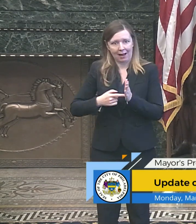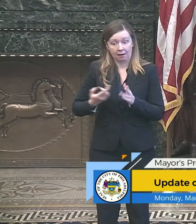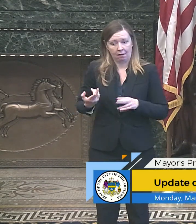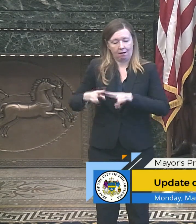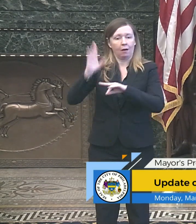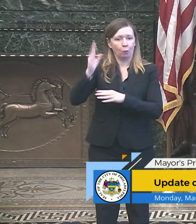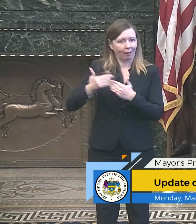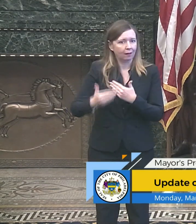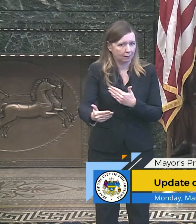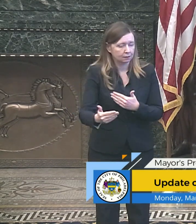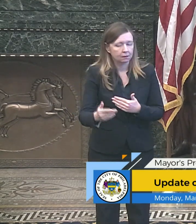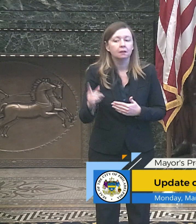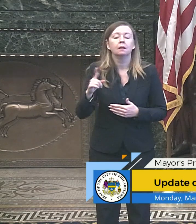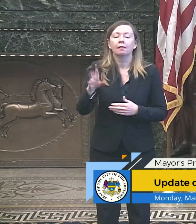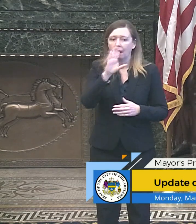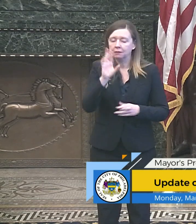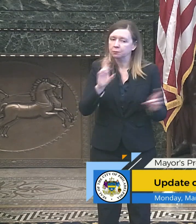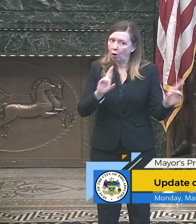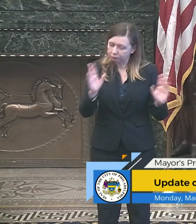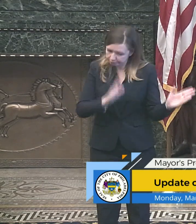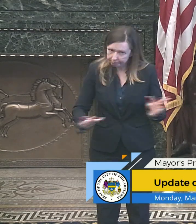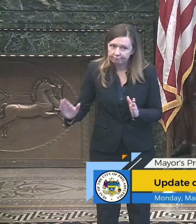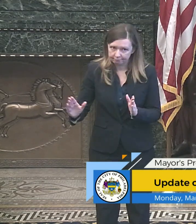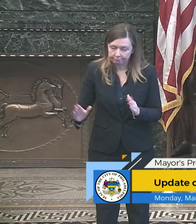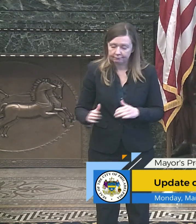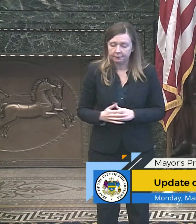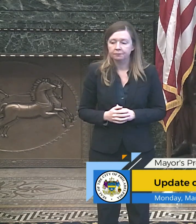time, and they're preparing for that.